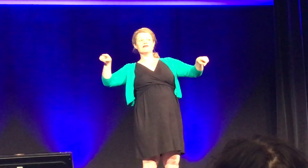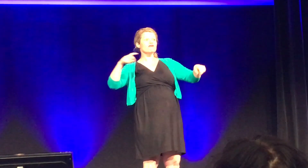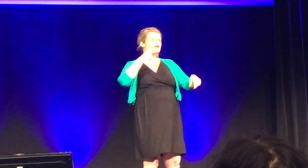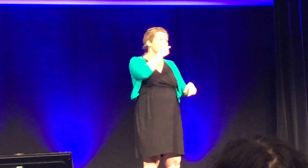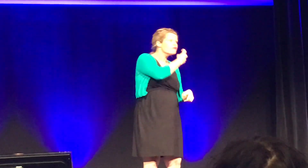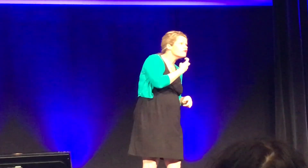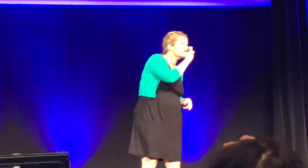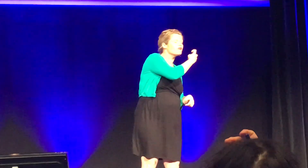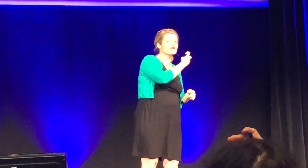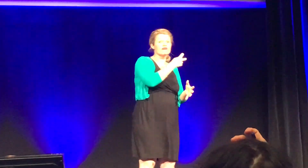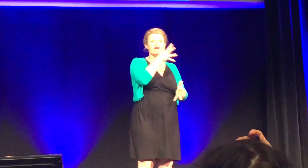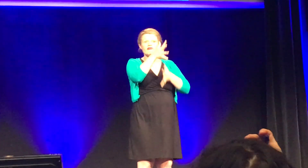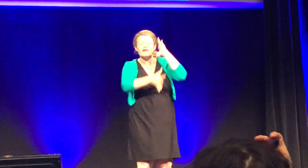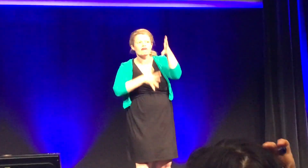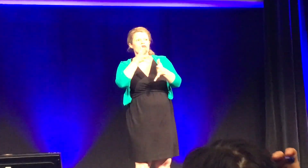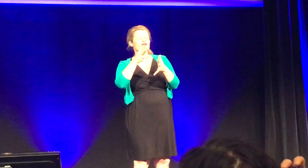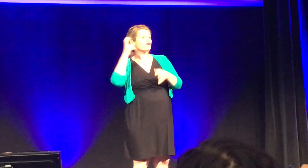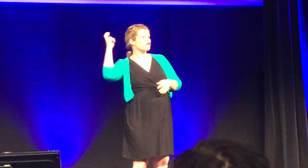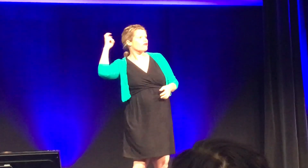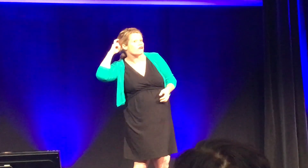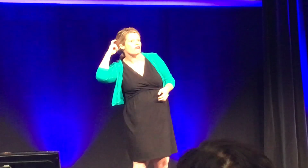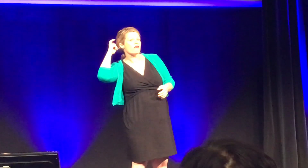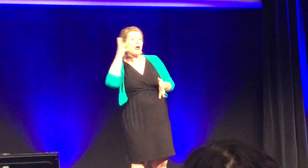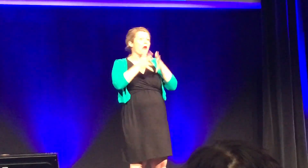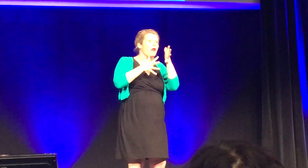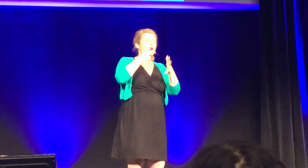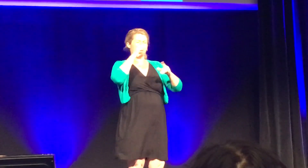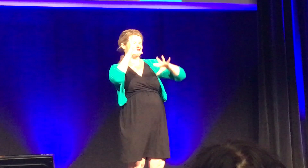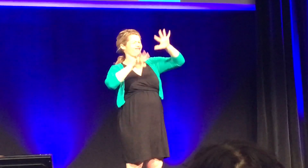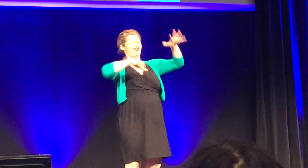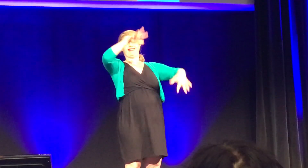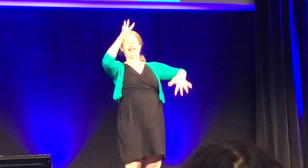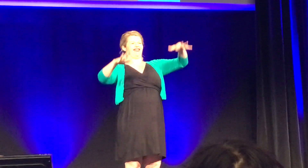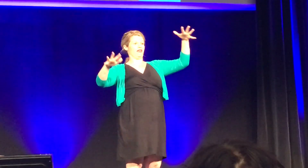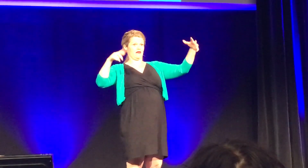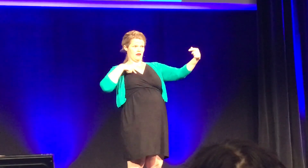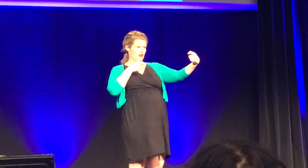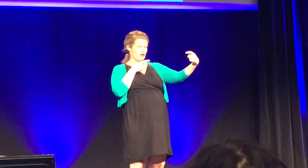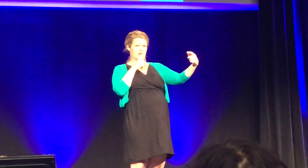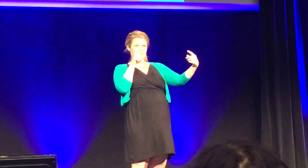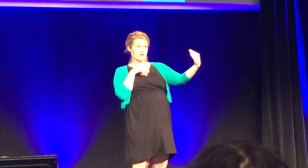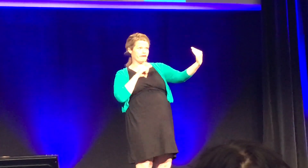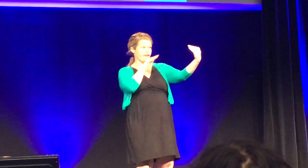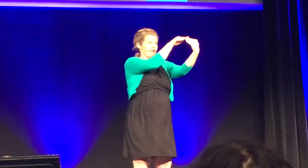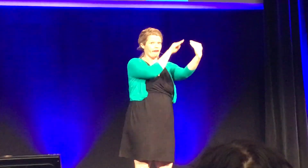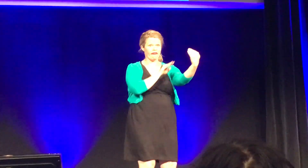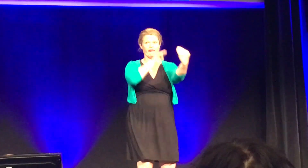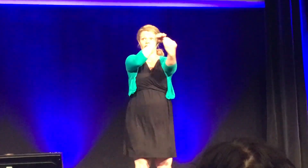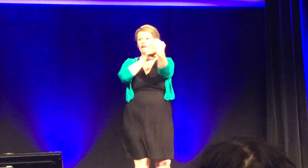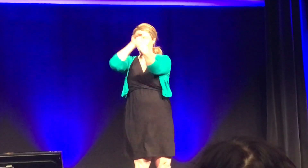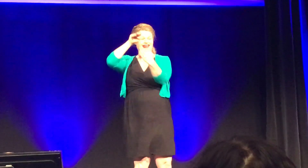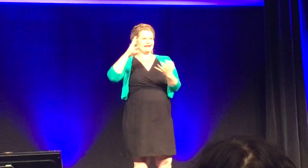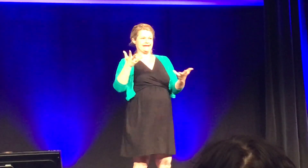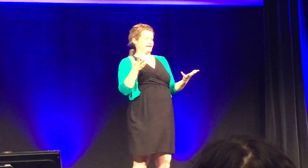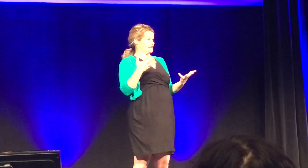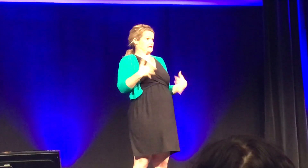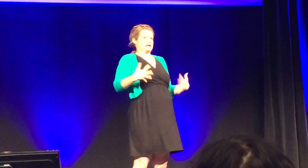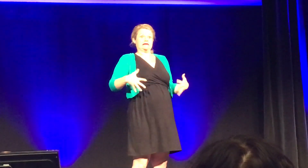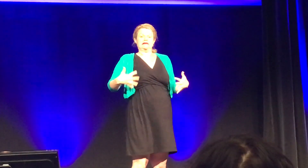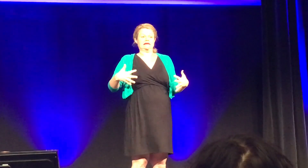resources for deaf children throughout Europe. But we know there'll be a whole variety of deaf children using sign language. Some will have